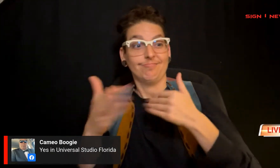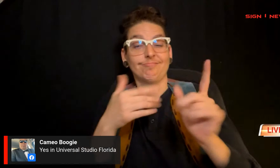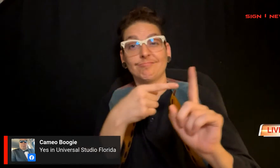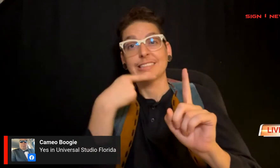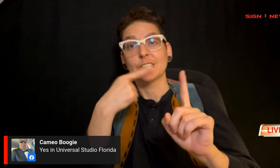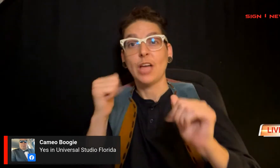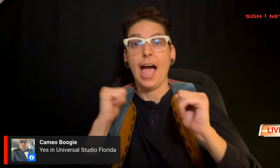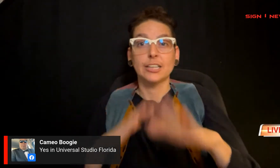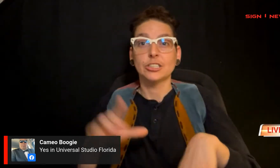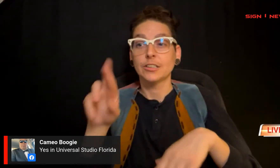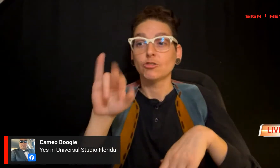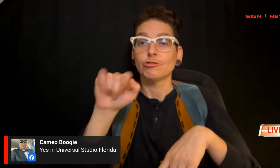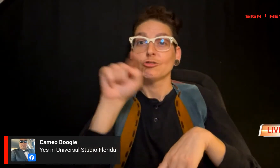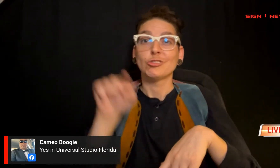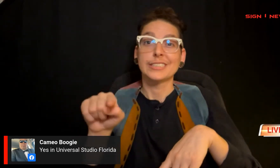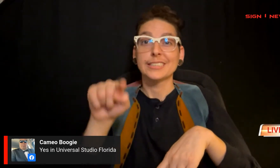was not good,